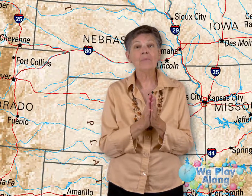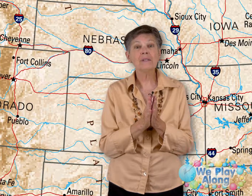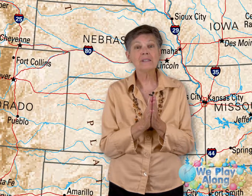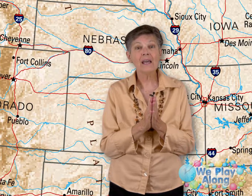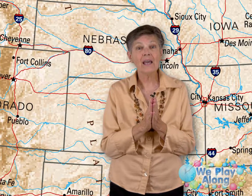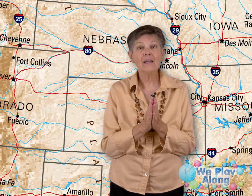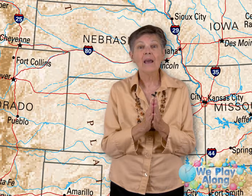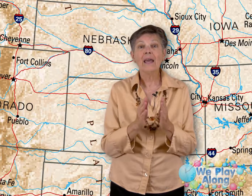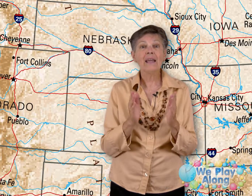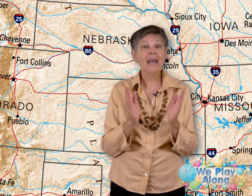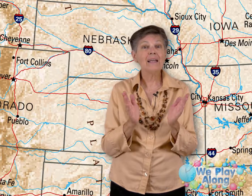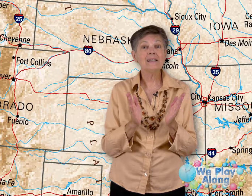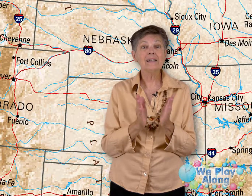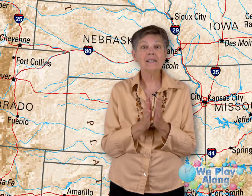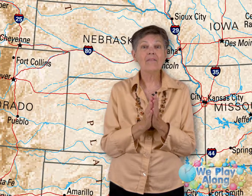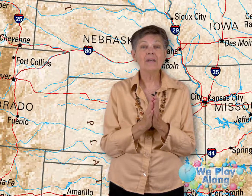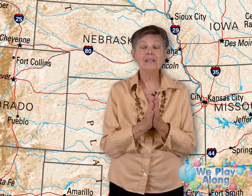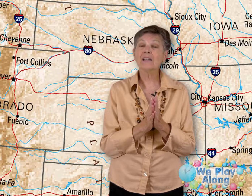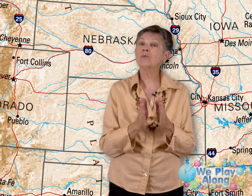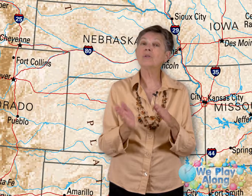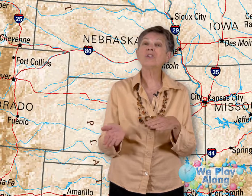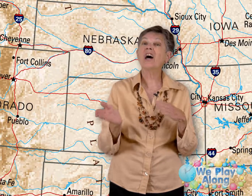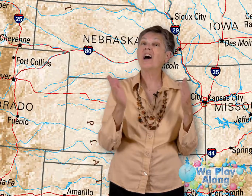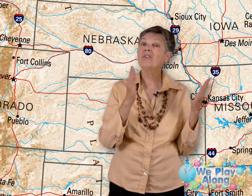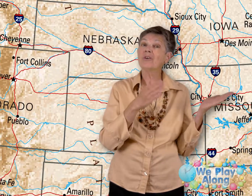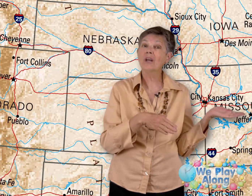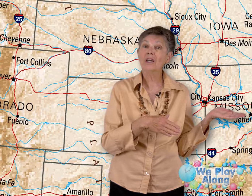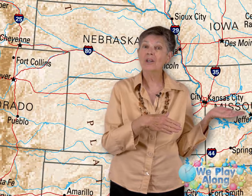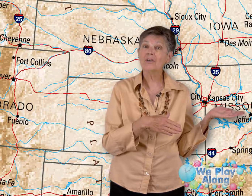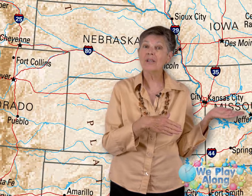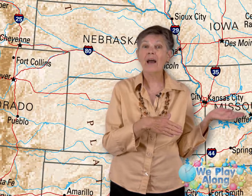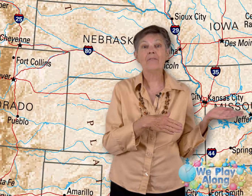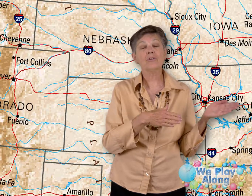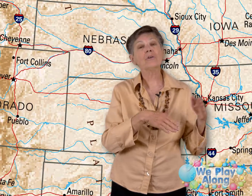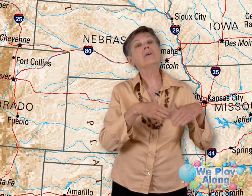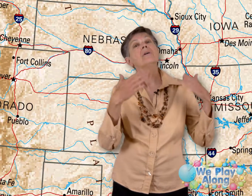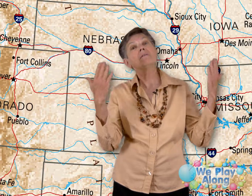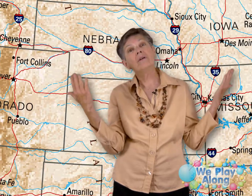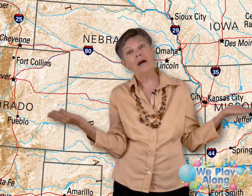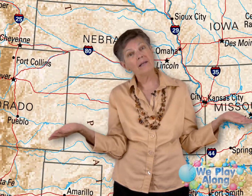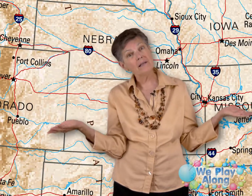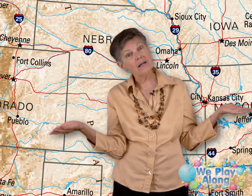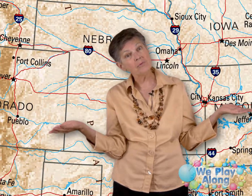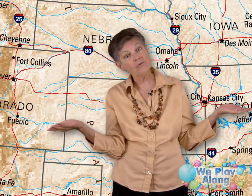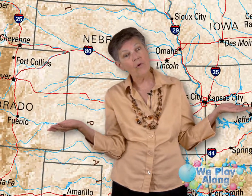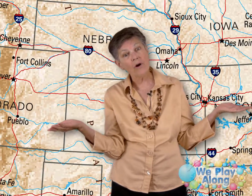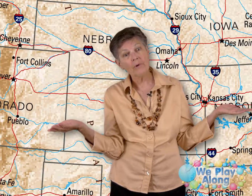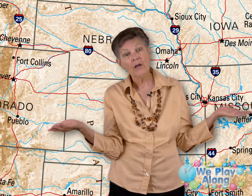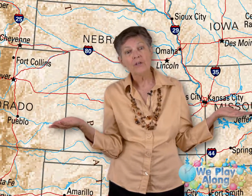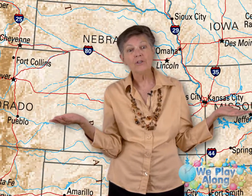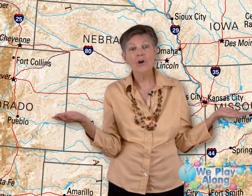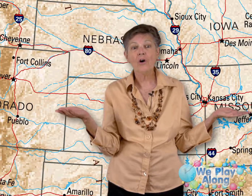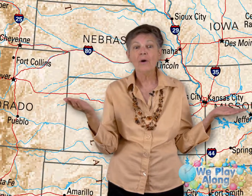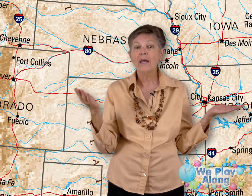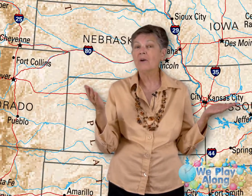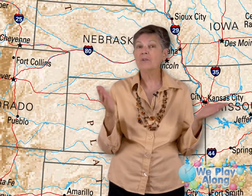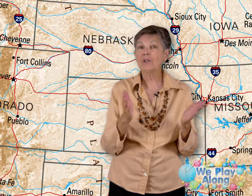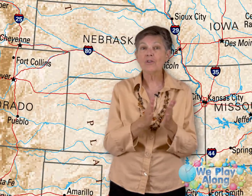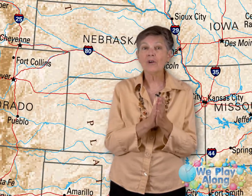a state in 1876, which is 100 years after the United States was formed. So it was a